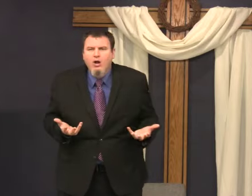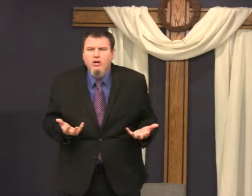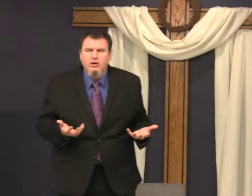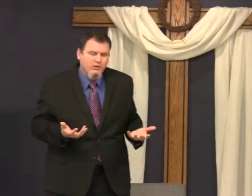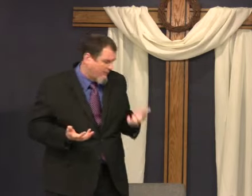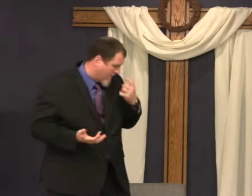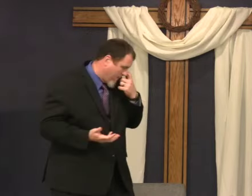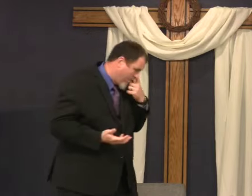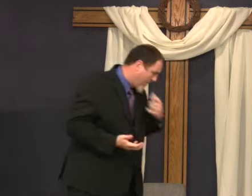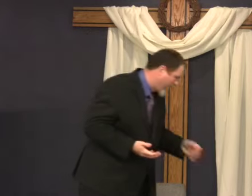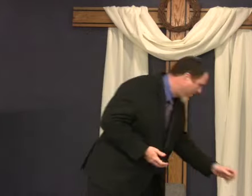Which do you want?